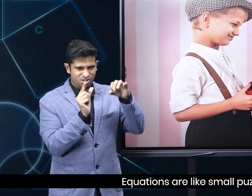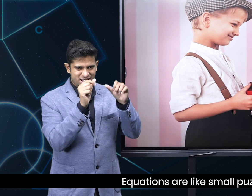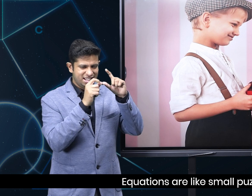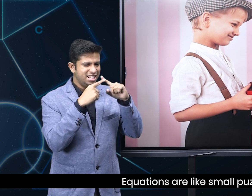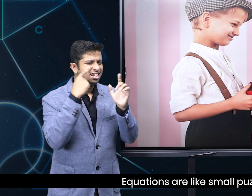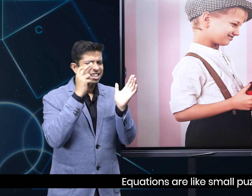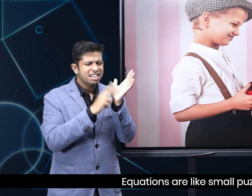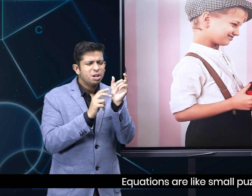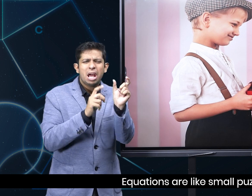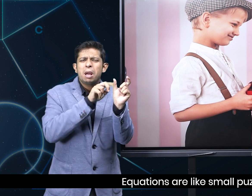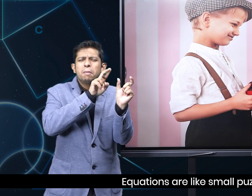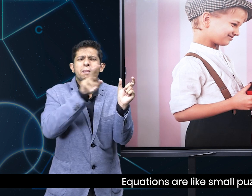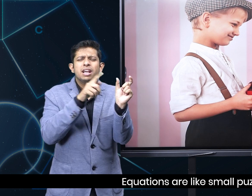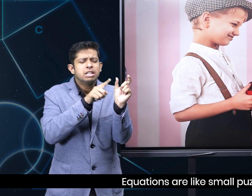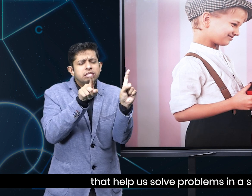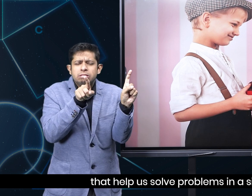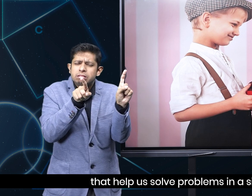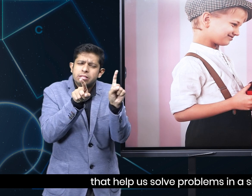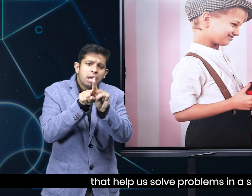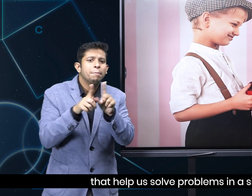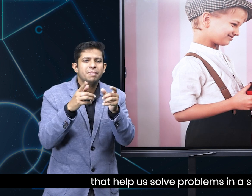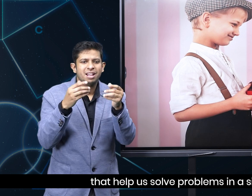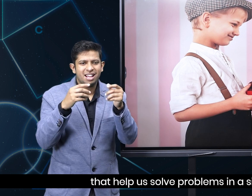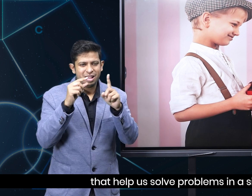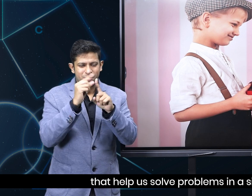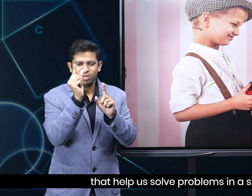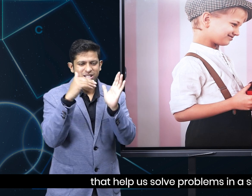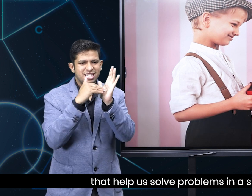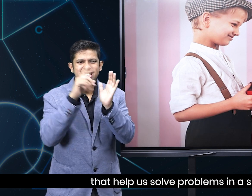Equations are like small puzzles that help us solve problems in a simple way.